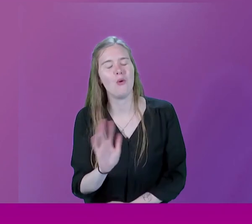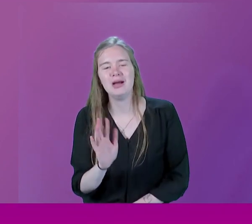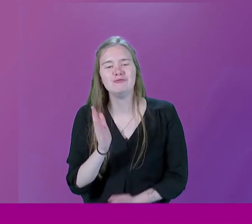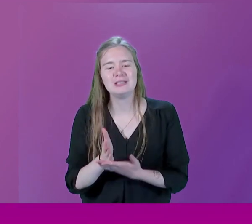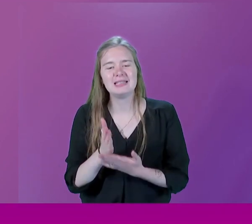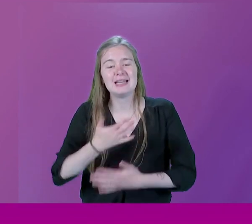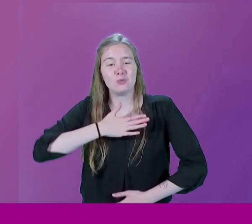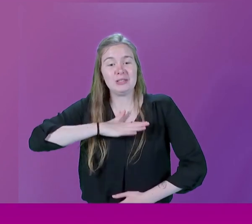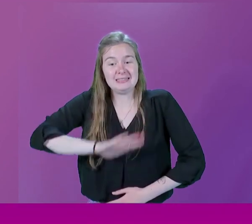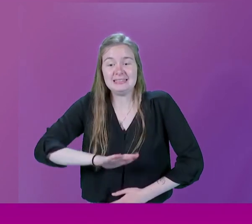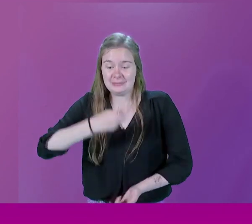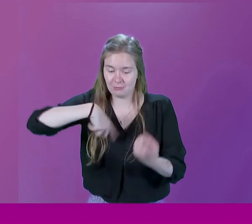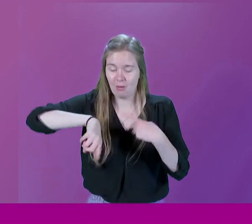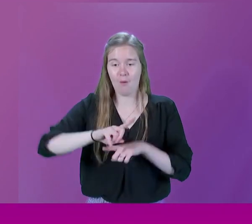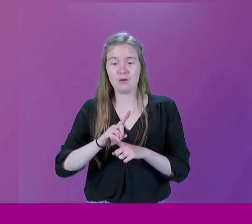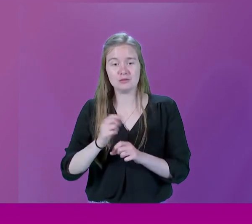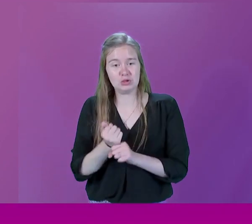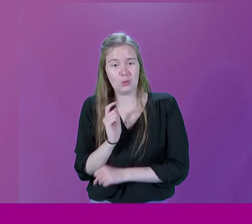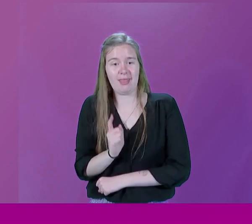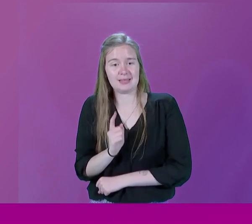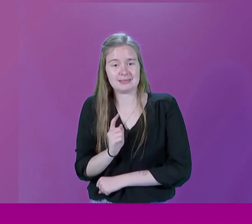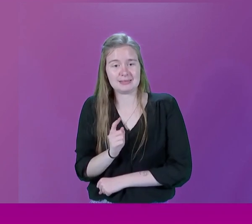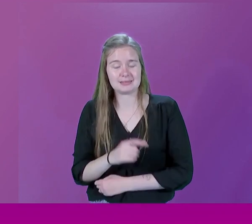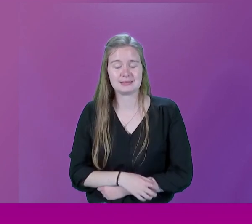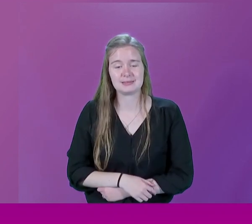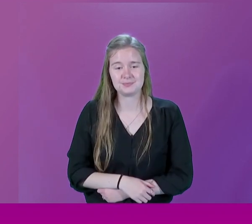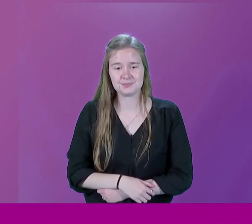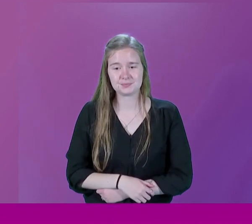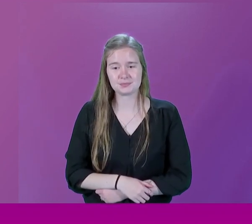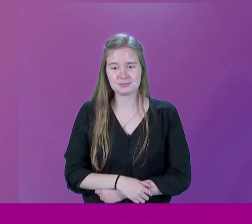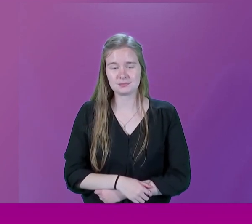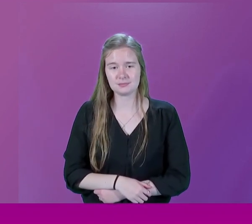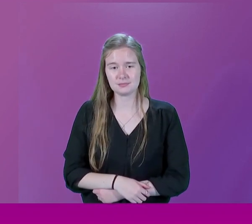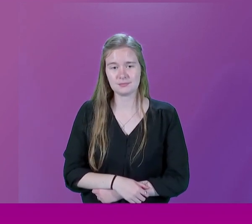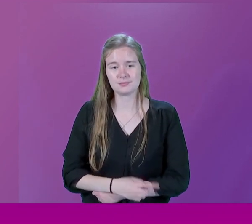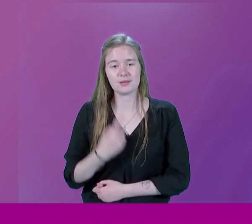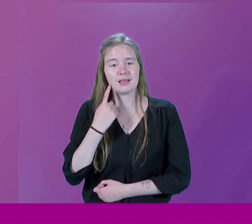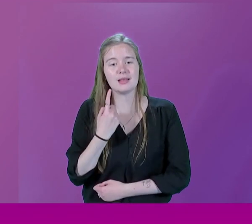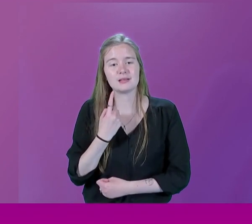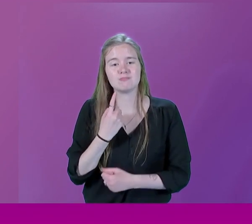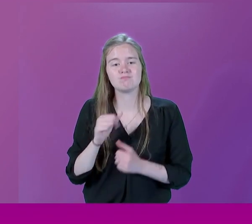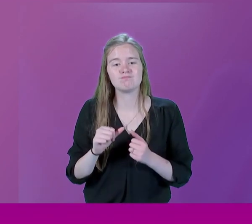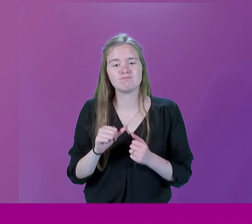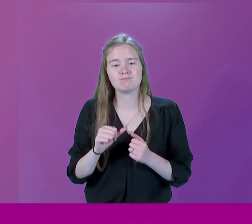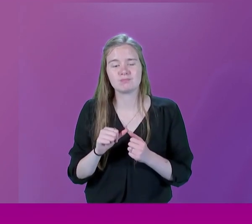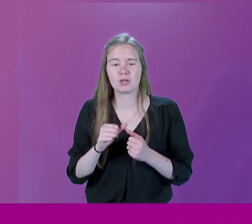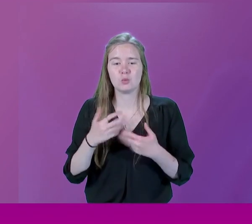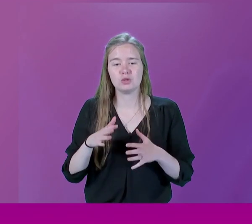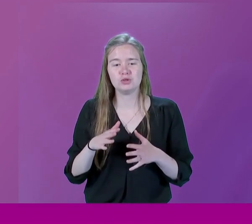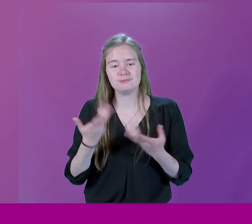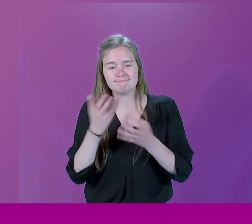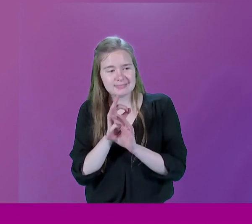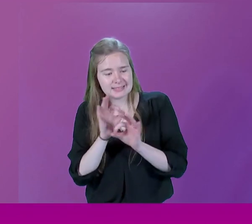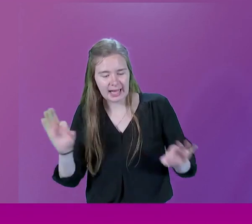is necessary for us all to do. And I think that once, in a way, you've